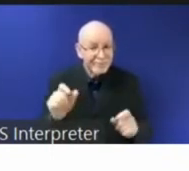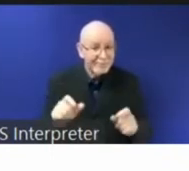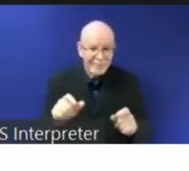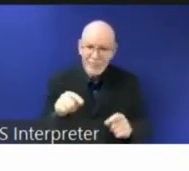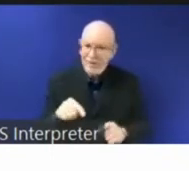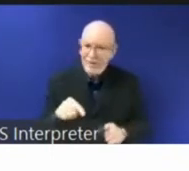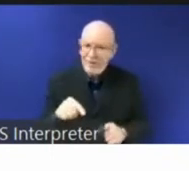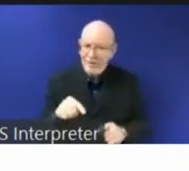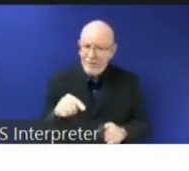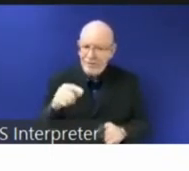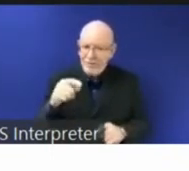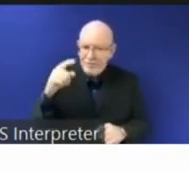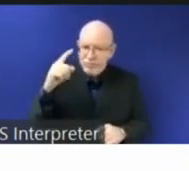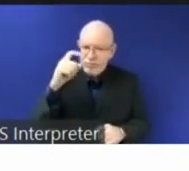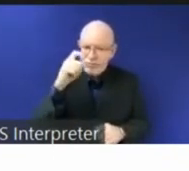Sorry, I'm hearing an echo.